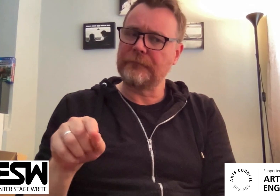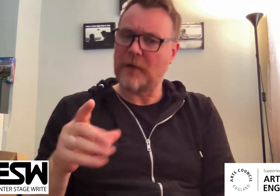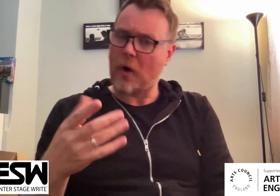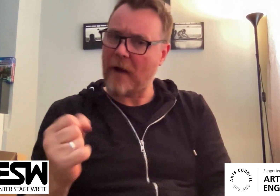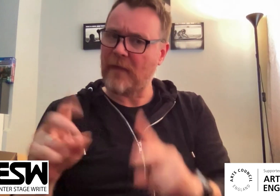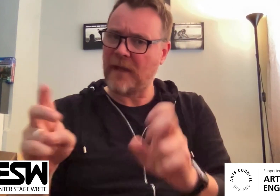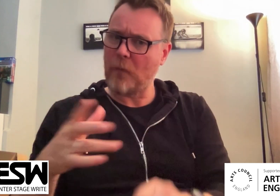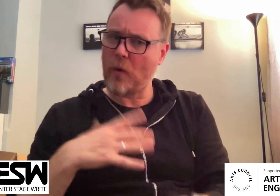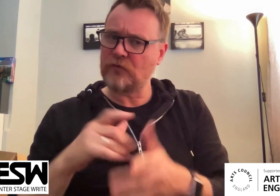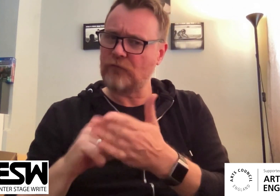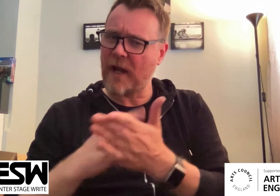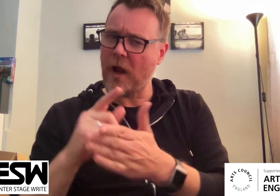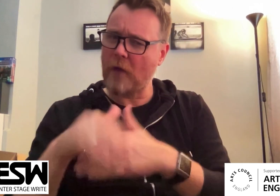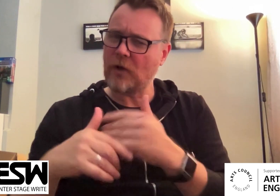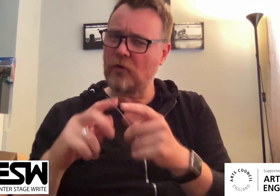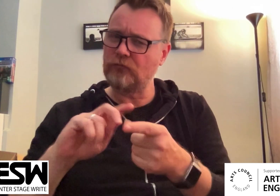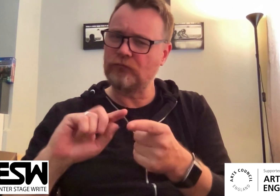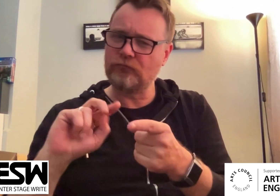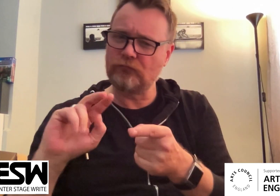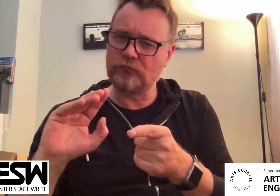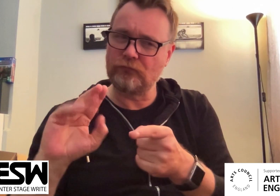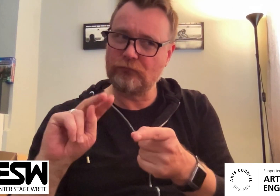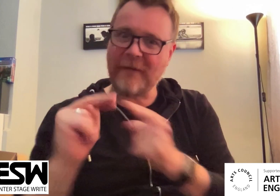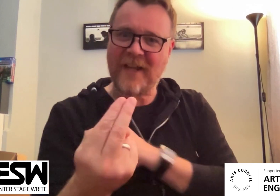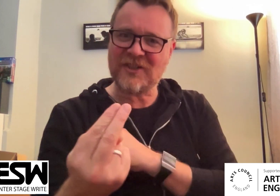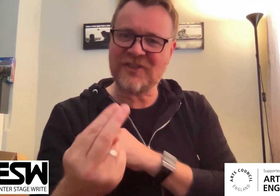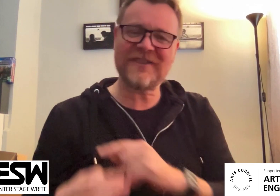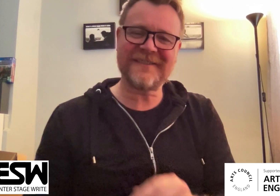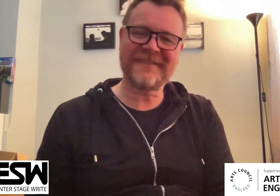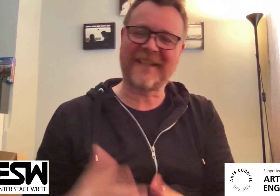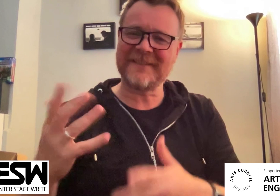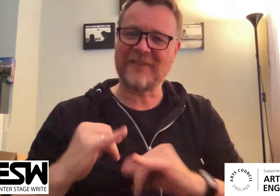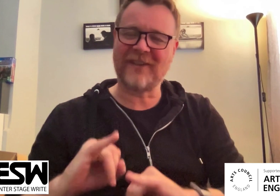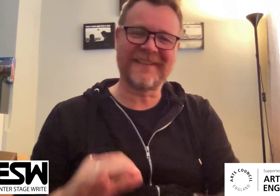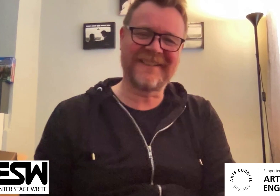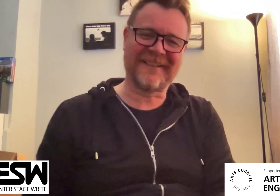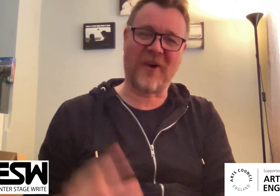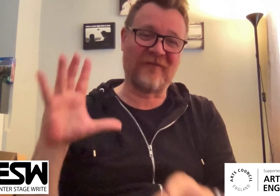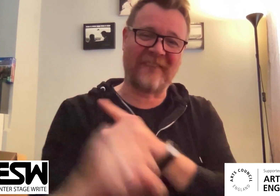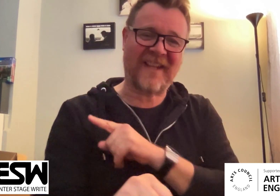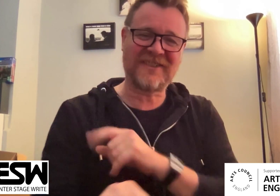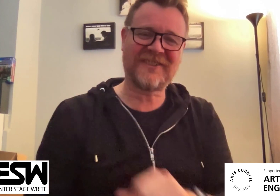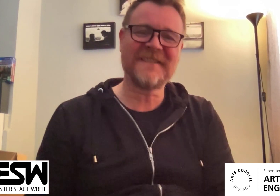So you've got your theme. You want to write about revenge. Sorry, I'm doing the wrong sign. Or